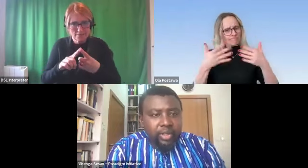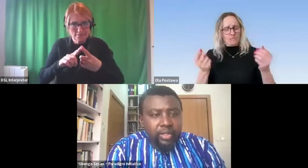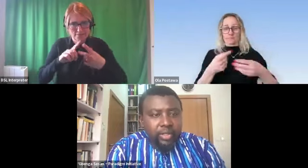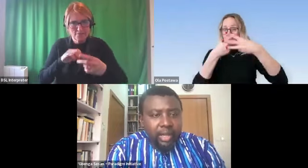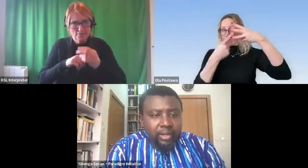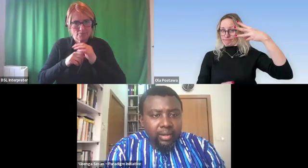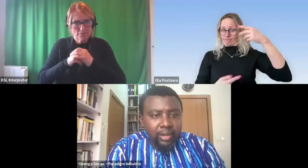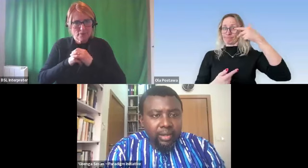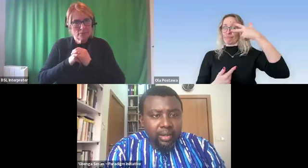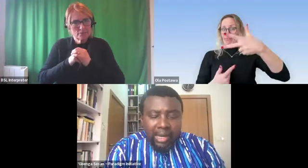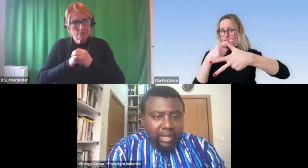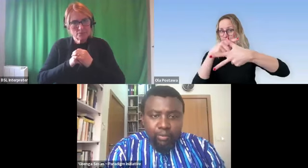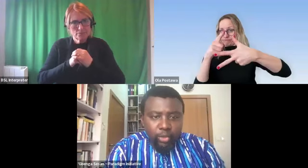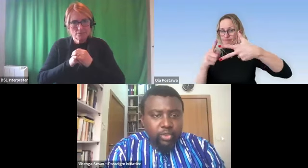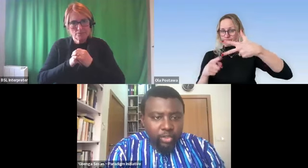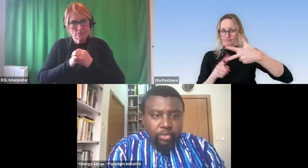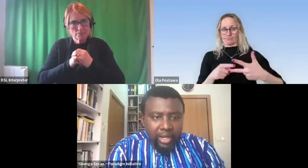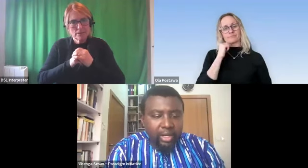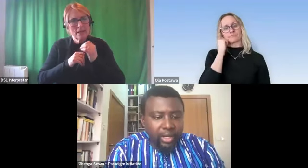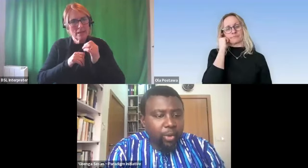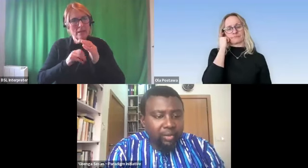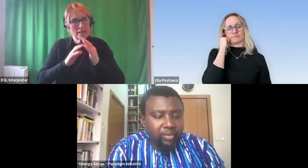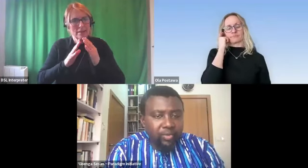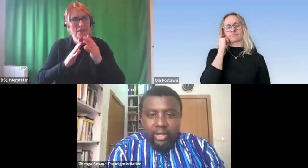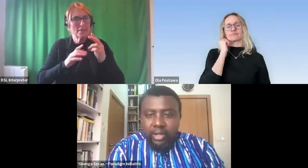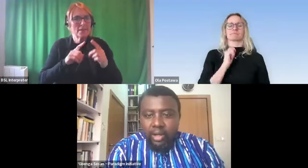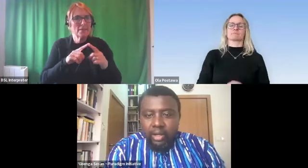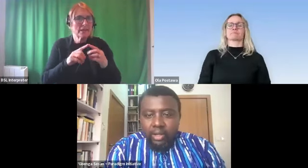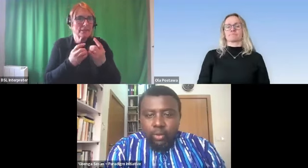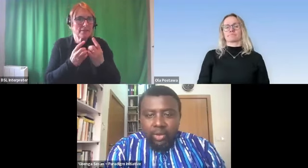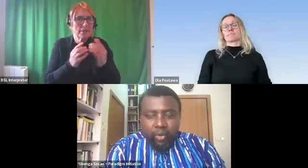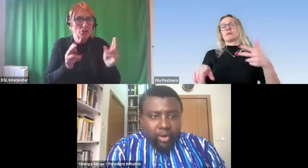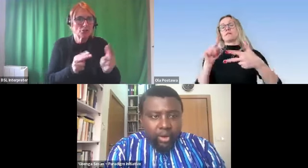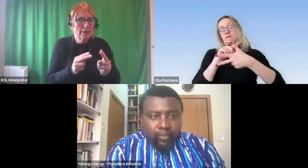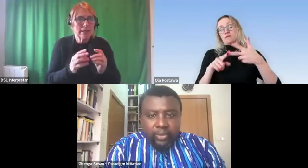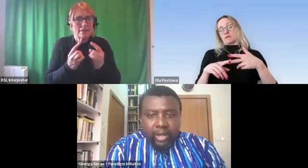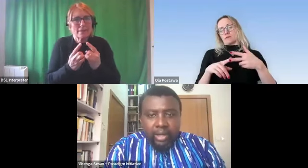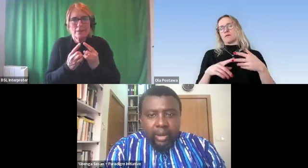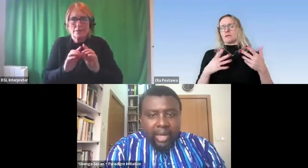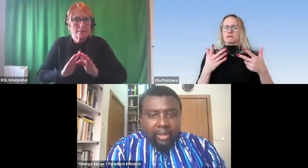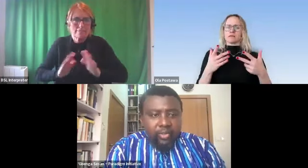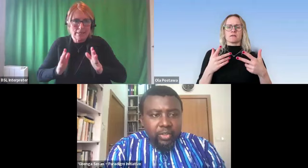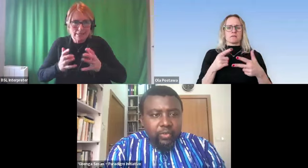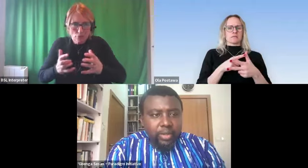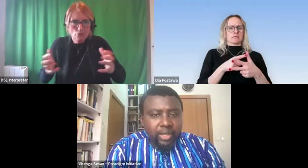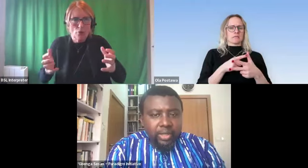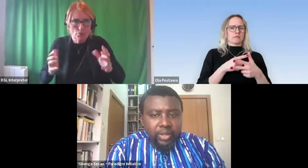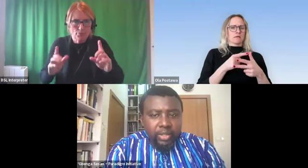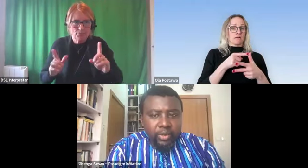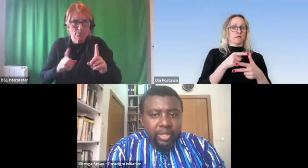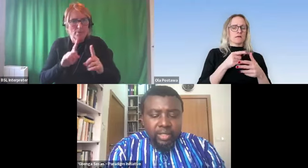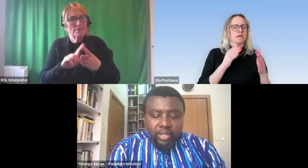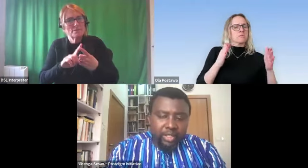a few things that clearly must not shrink if we have to find the way forward. And the first for